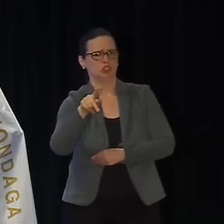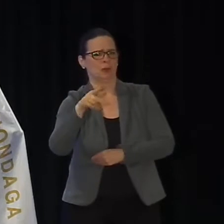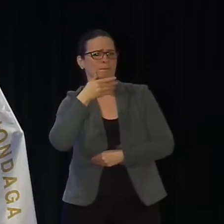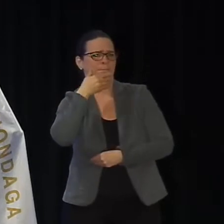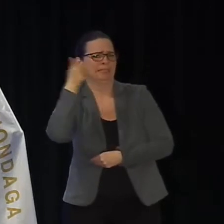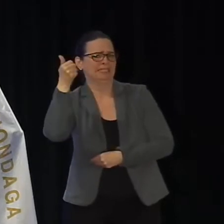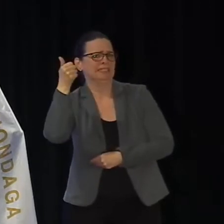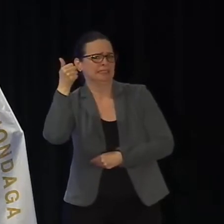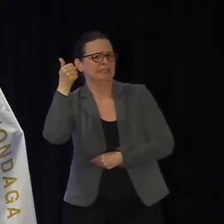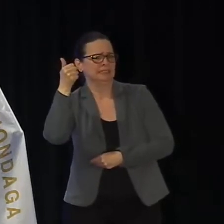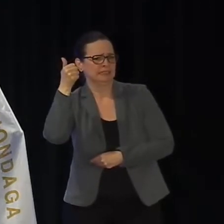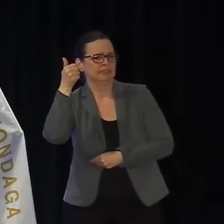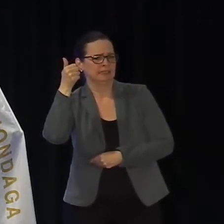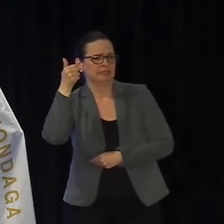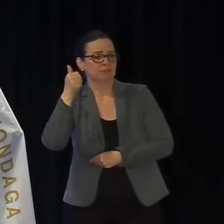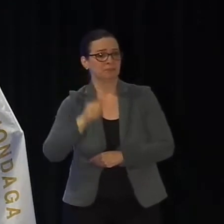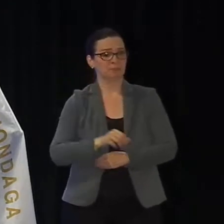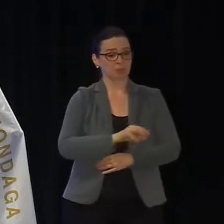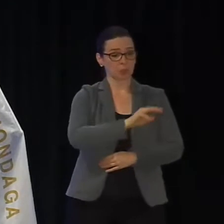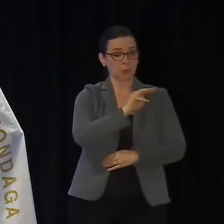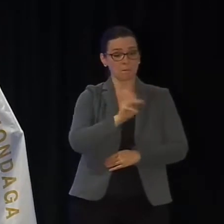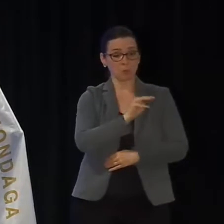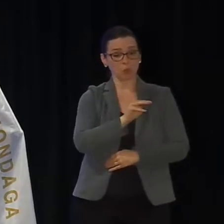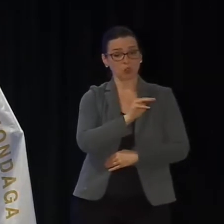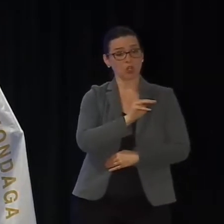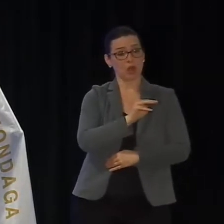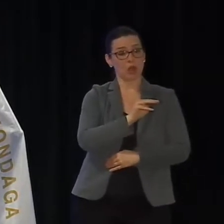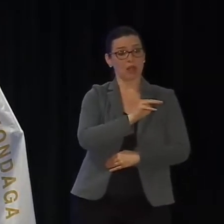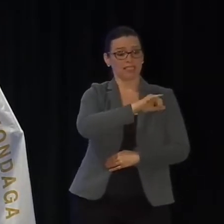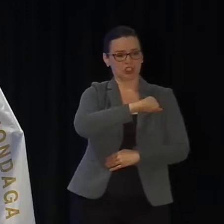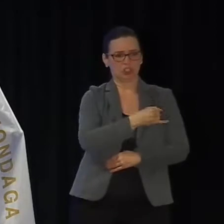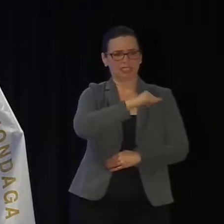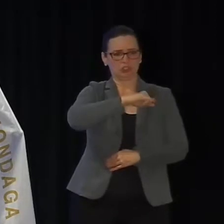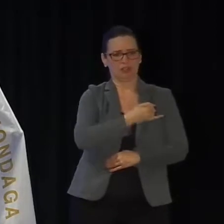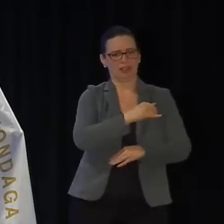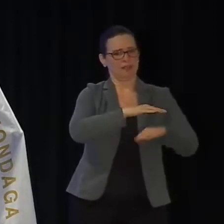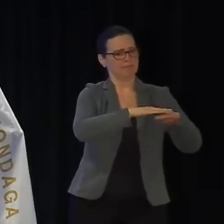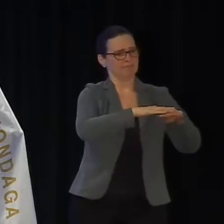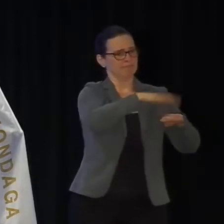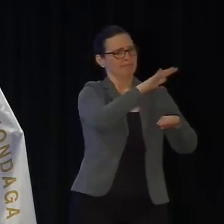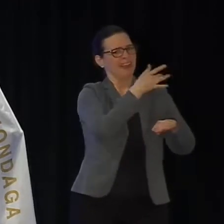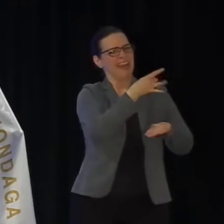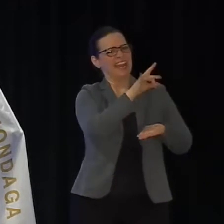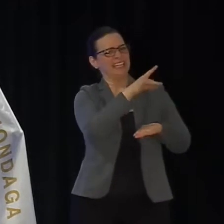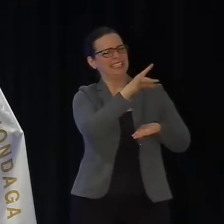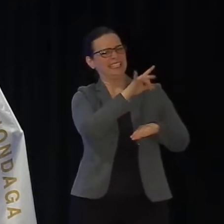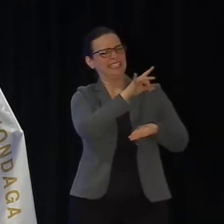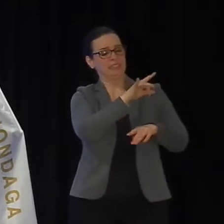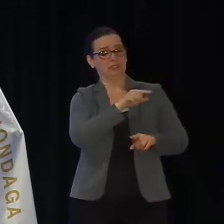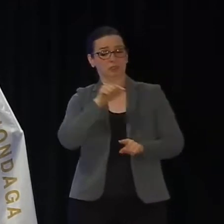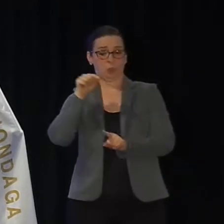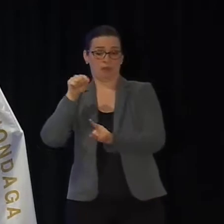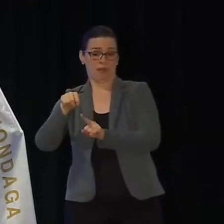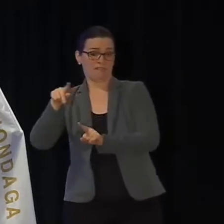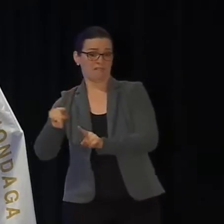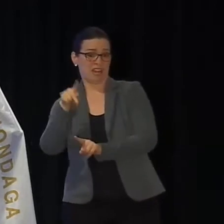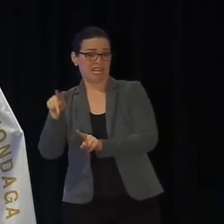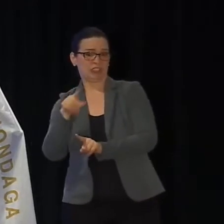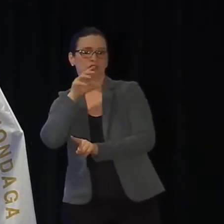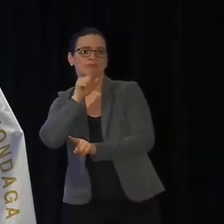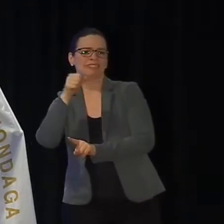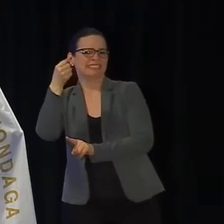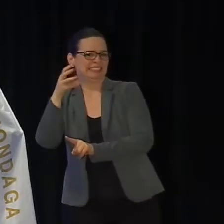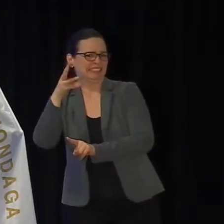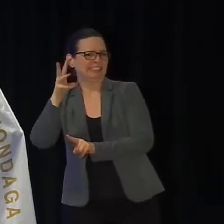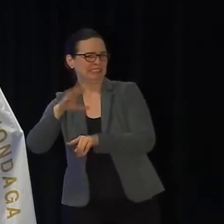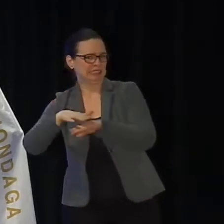The Moderna and Johnson & Johnson vaccine is 18 and above. So we're going to reach